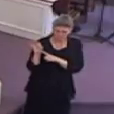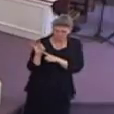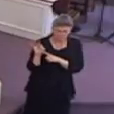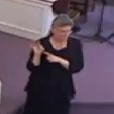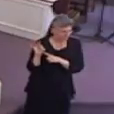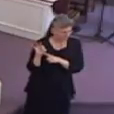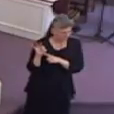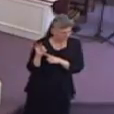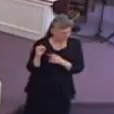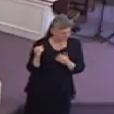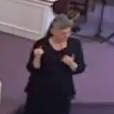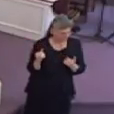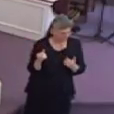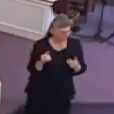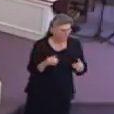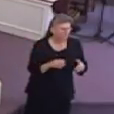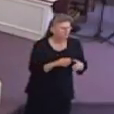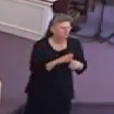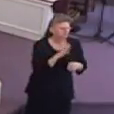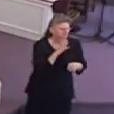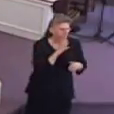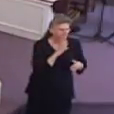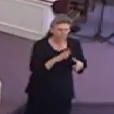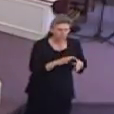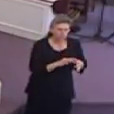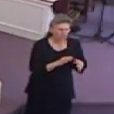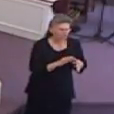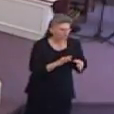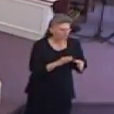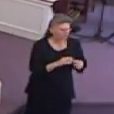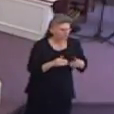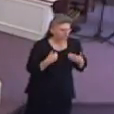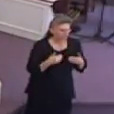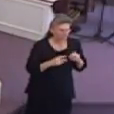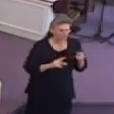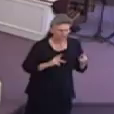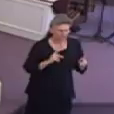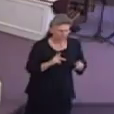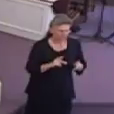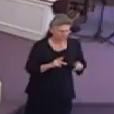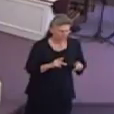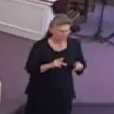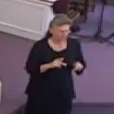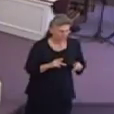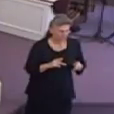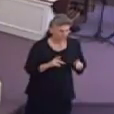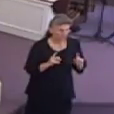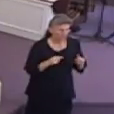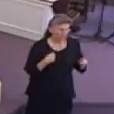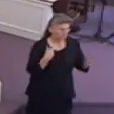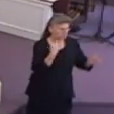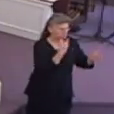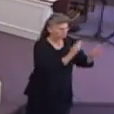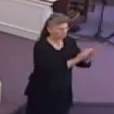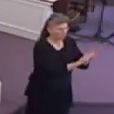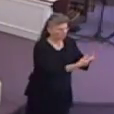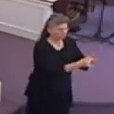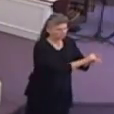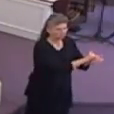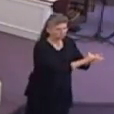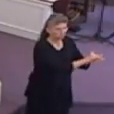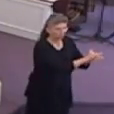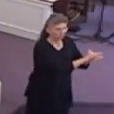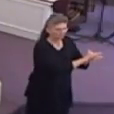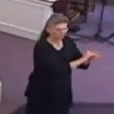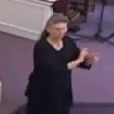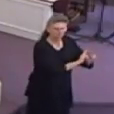speaking in reference to some young people that had wound up in New York City from various parts